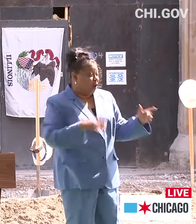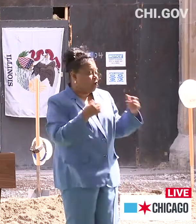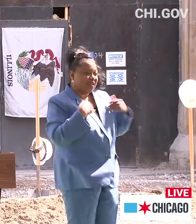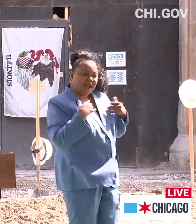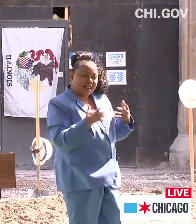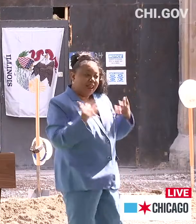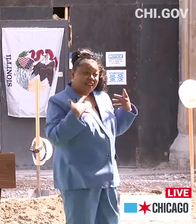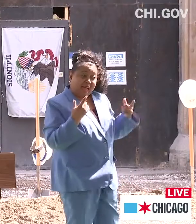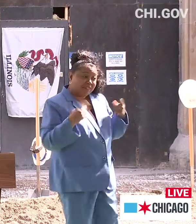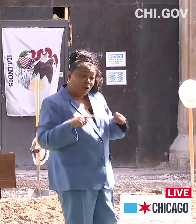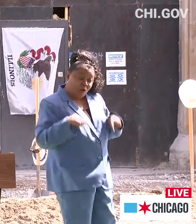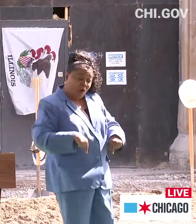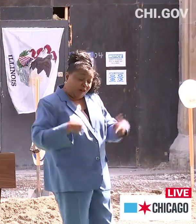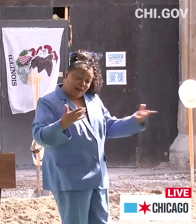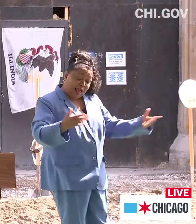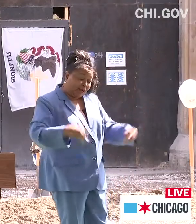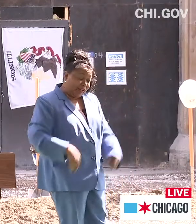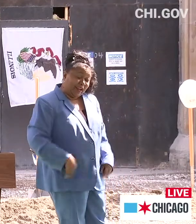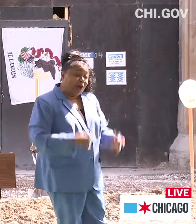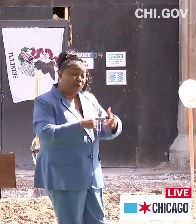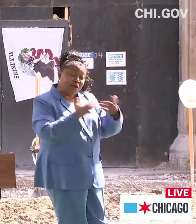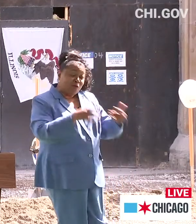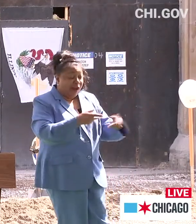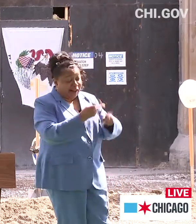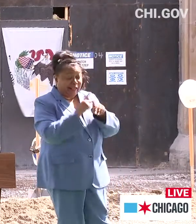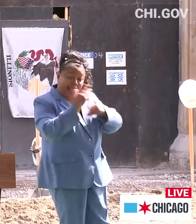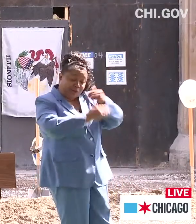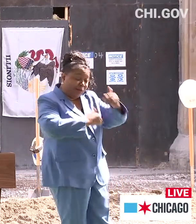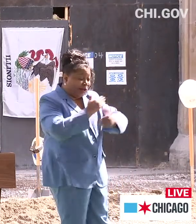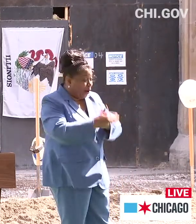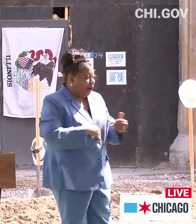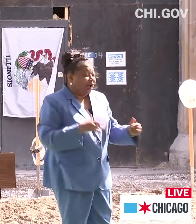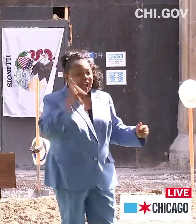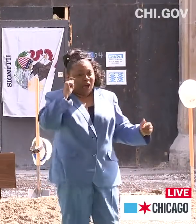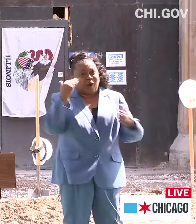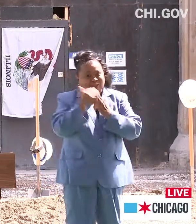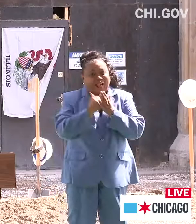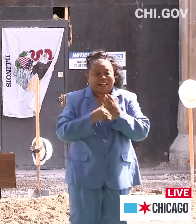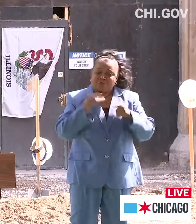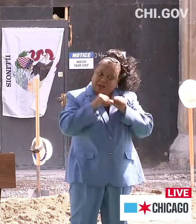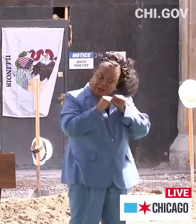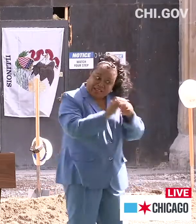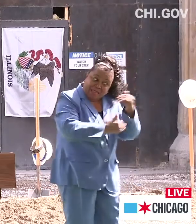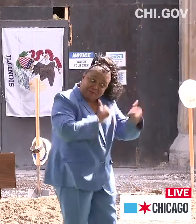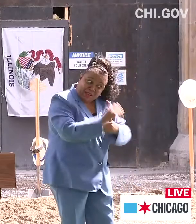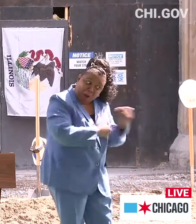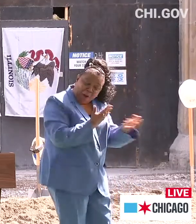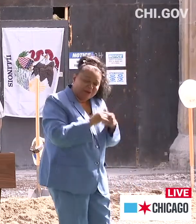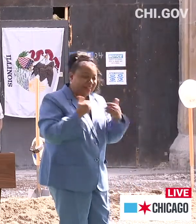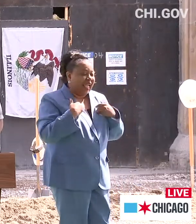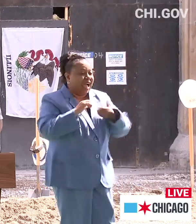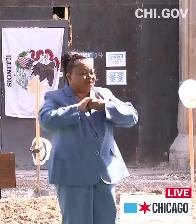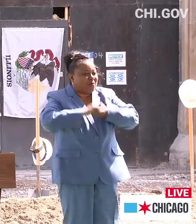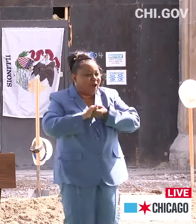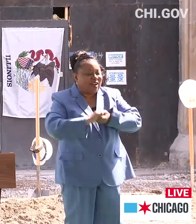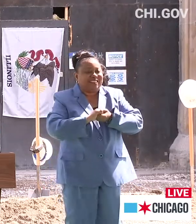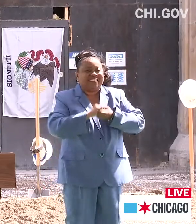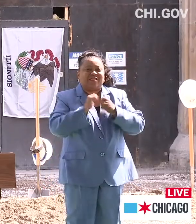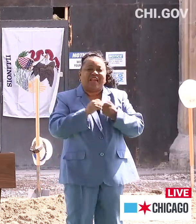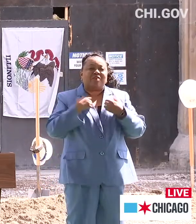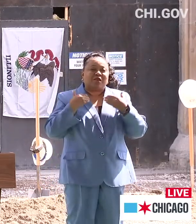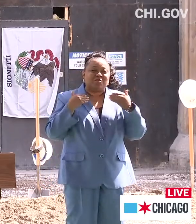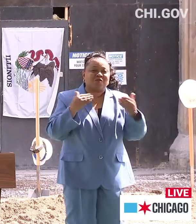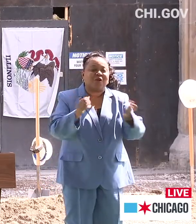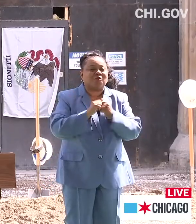got a lot going on out here. And we want to keep it going. We want to keep it going by having a partnership as we